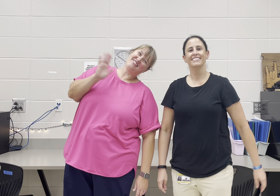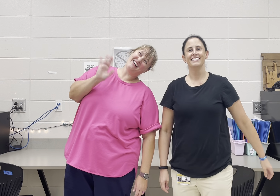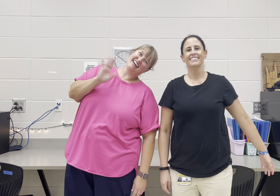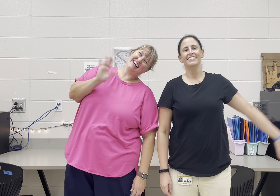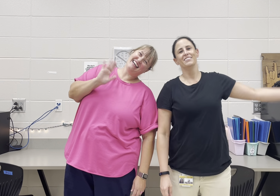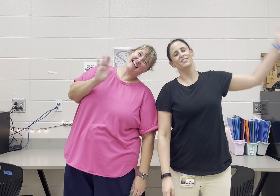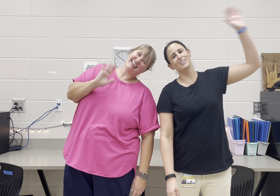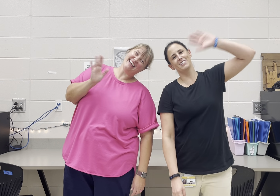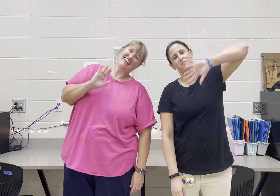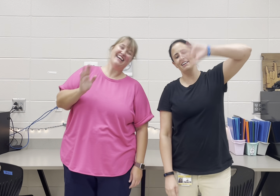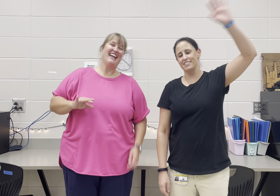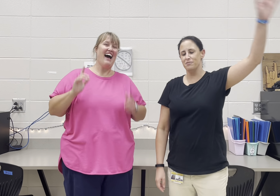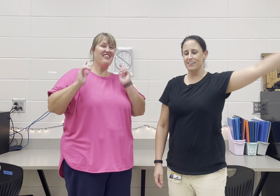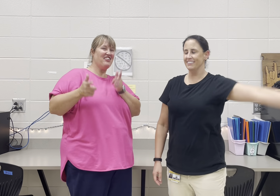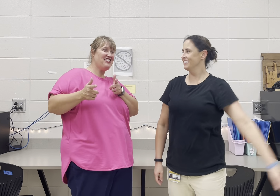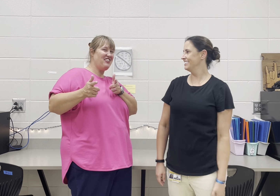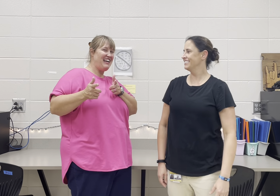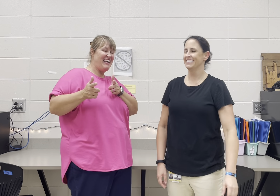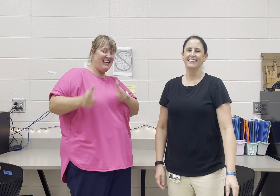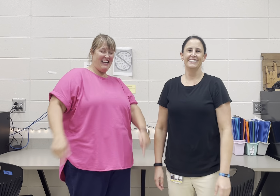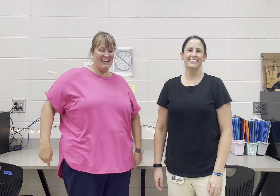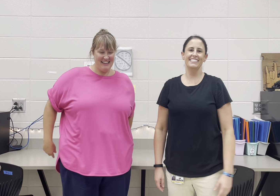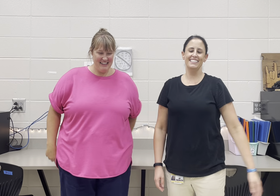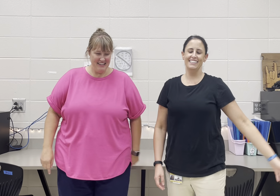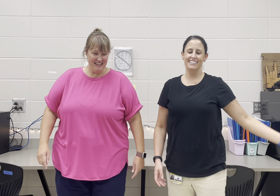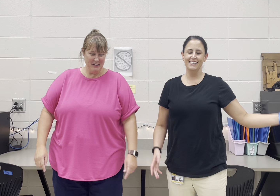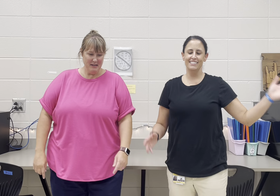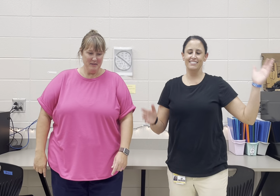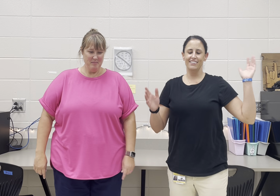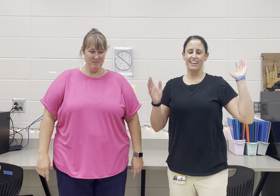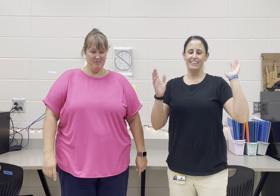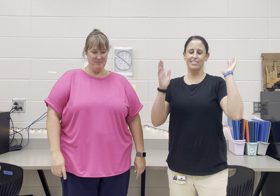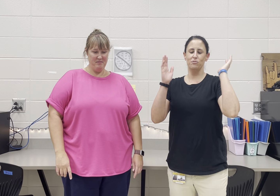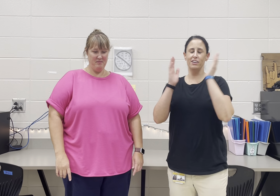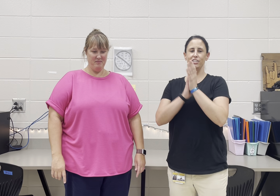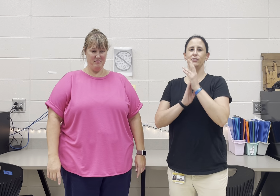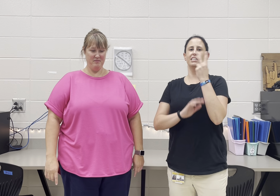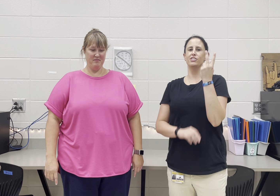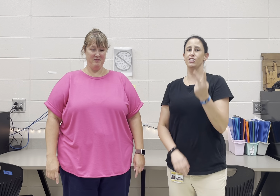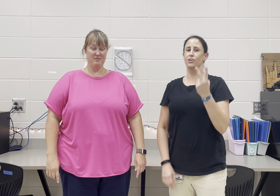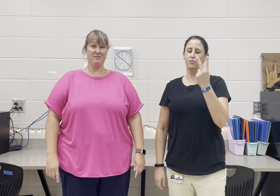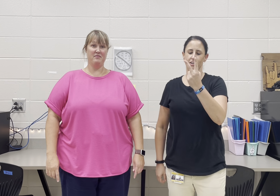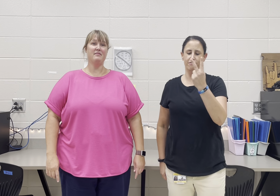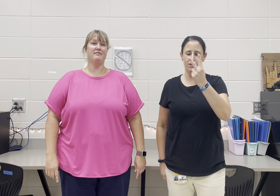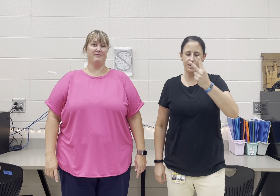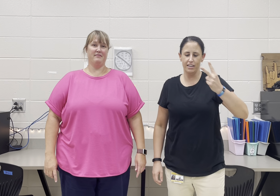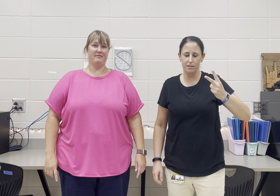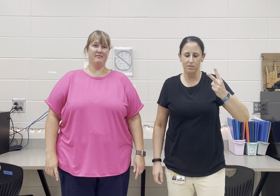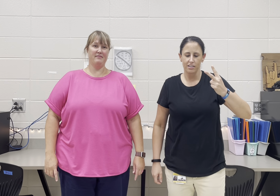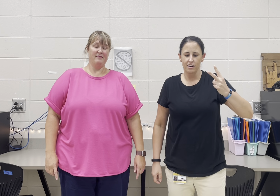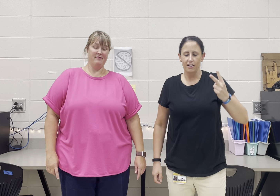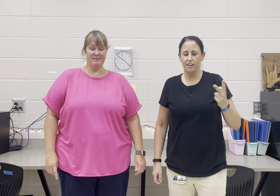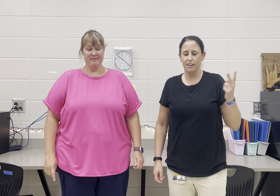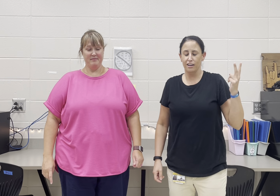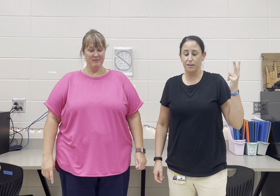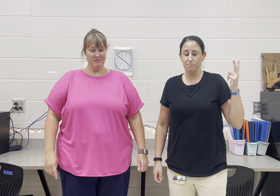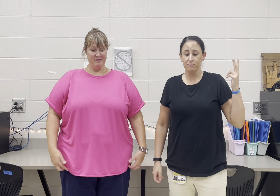ASL 1. What's up, ASL 1? How you're doing? This is ASL 1 Unit 2 Vocab. Talking